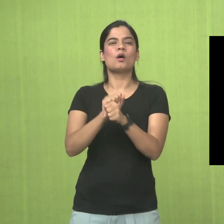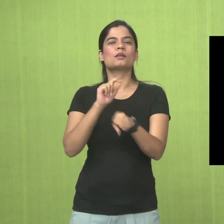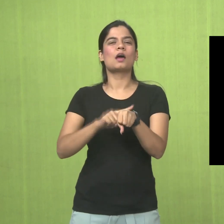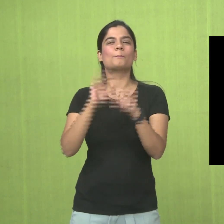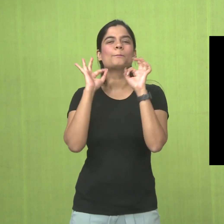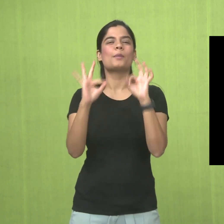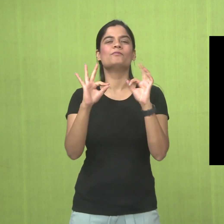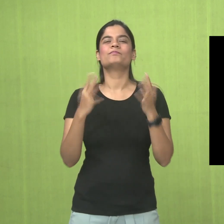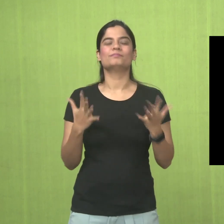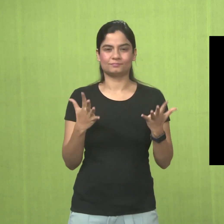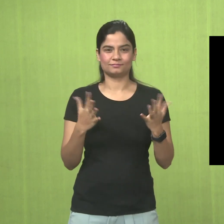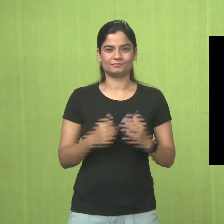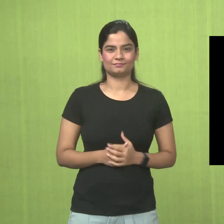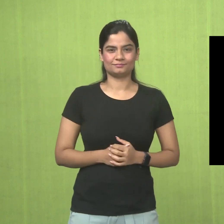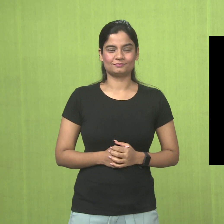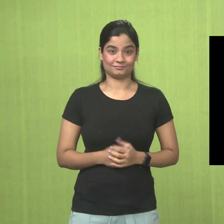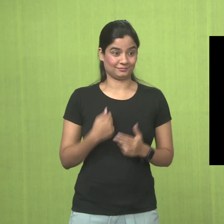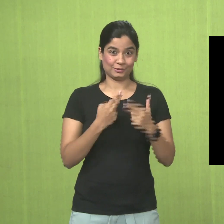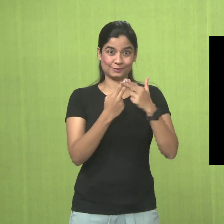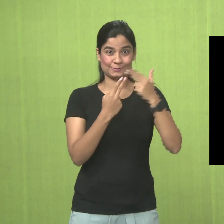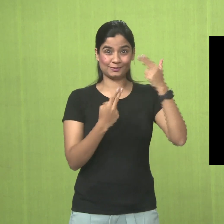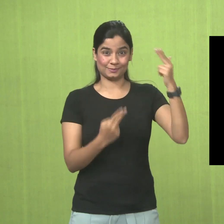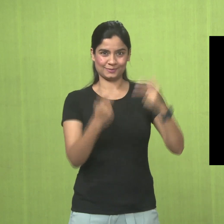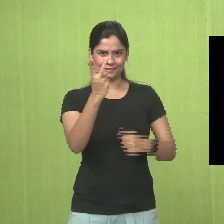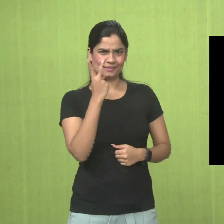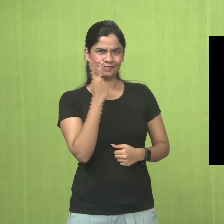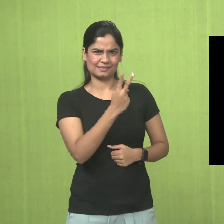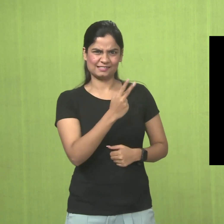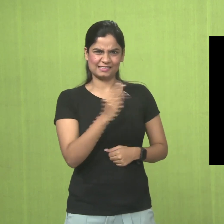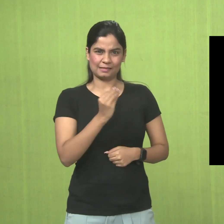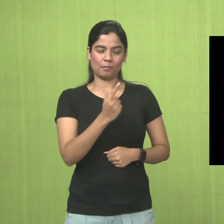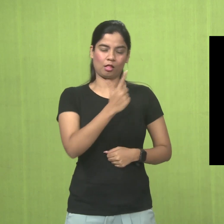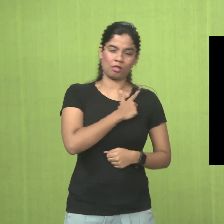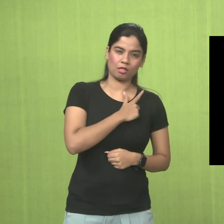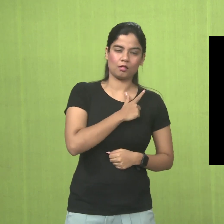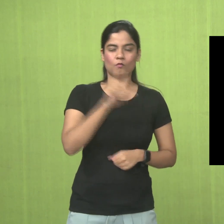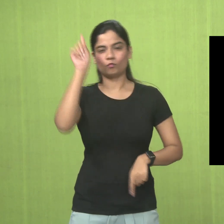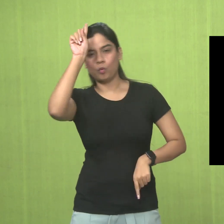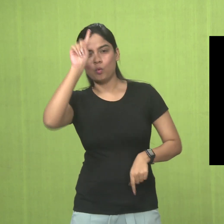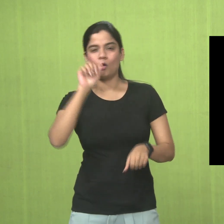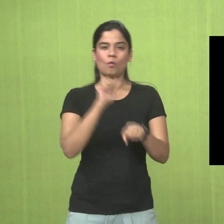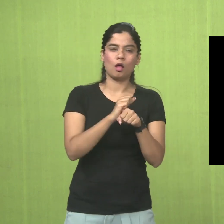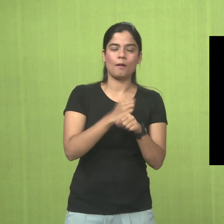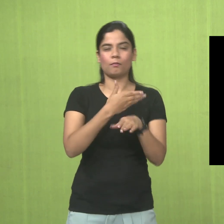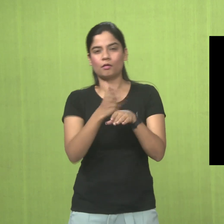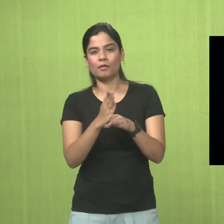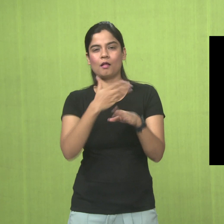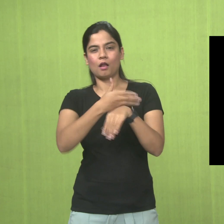Om decided that because he was not regular. Do you understand the story? There are so many times when we meet people